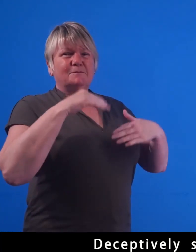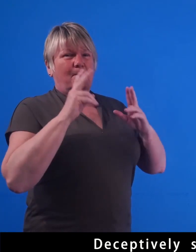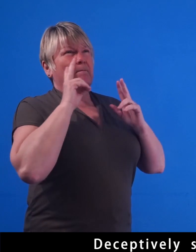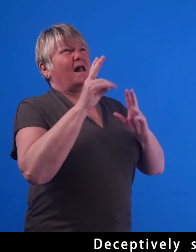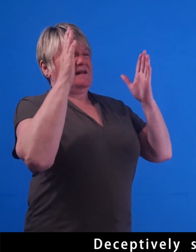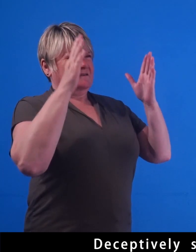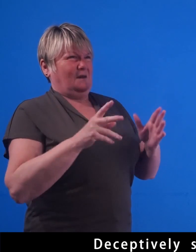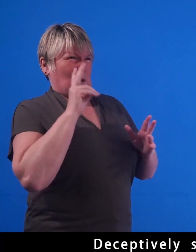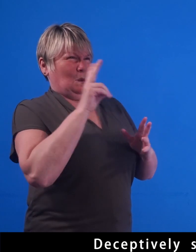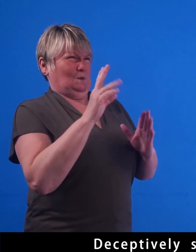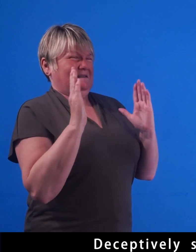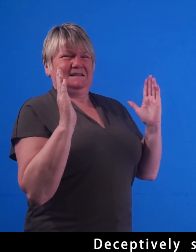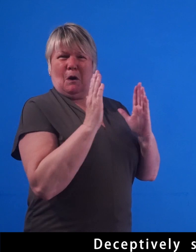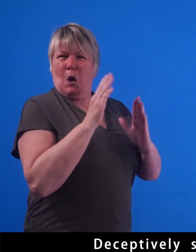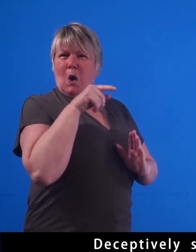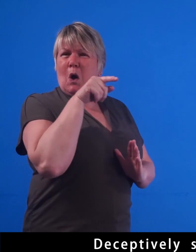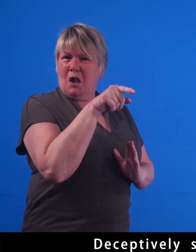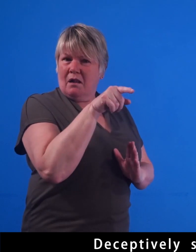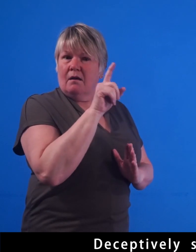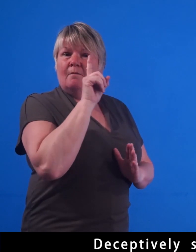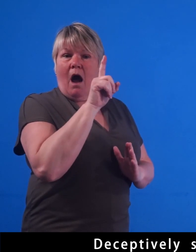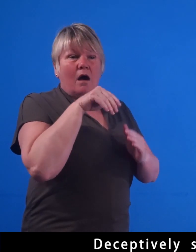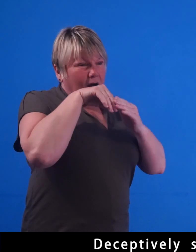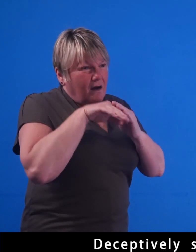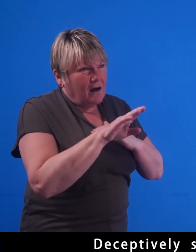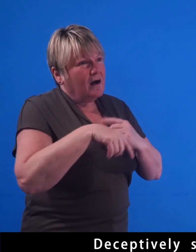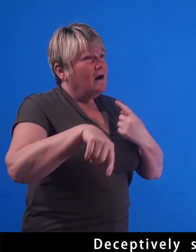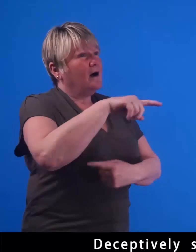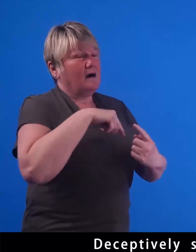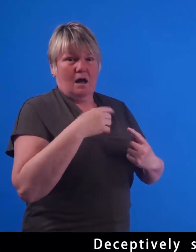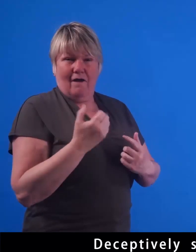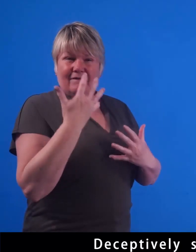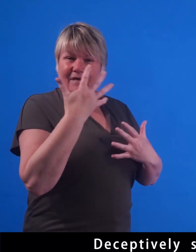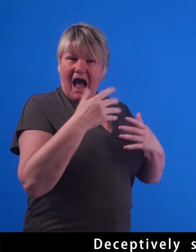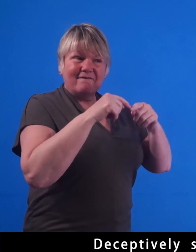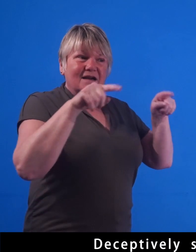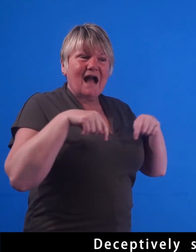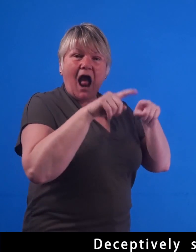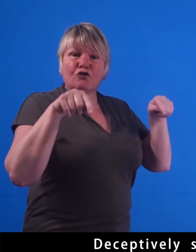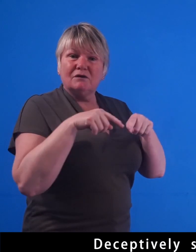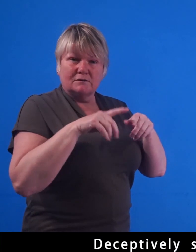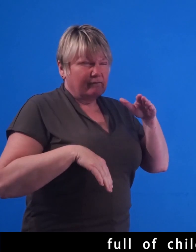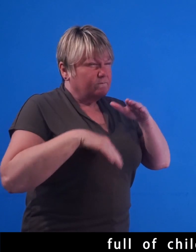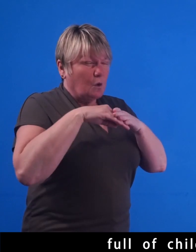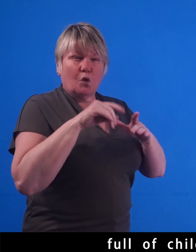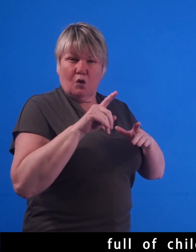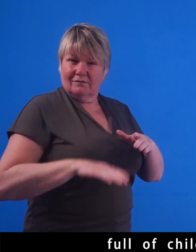Deceptively small from the outside, the museum has 5 galleries full of